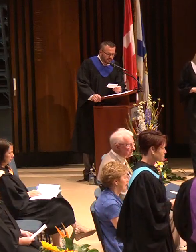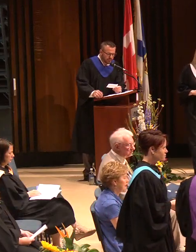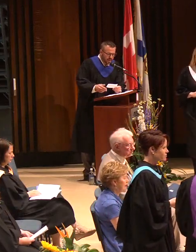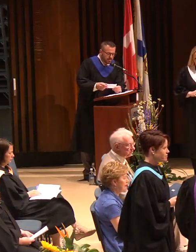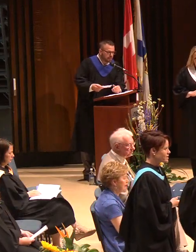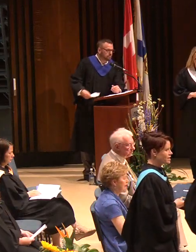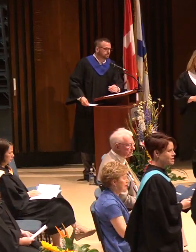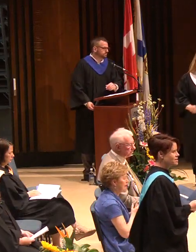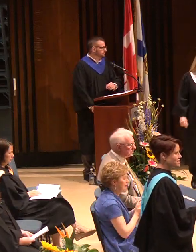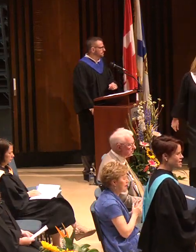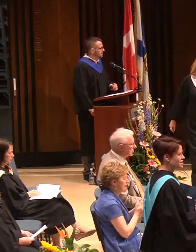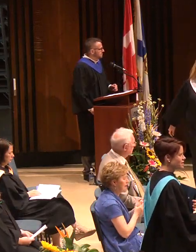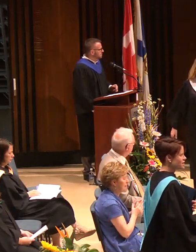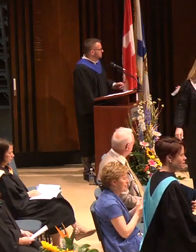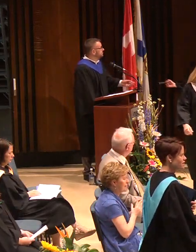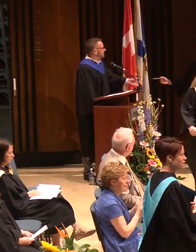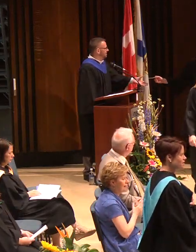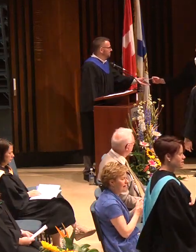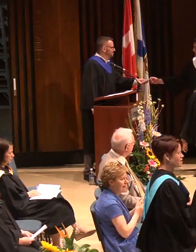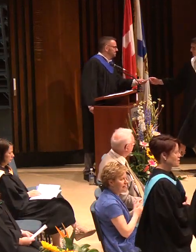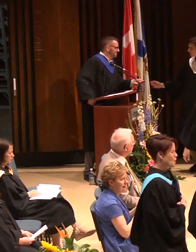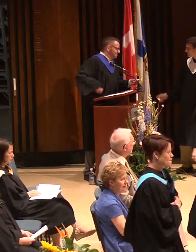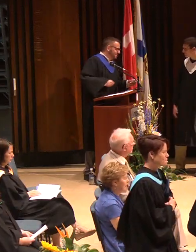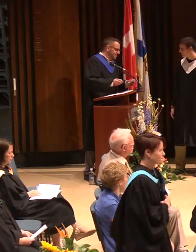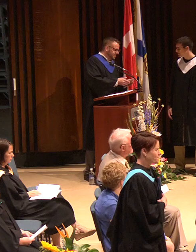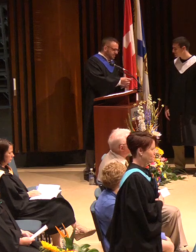Tanya Ferdinand.